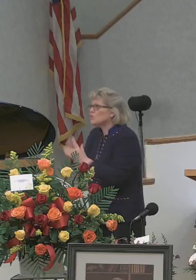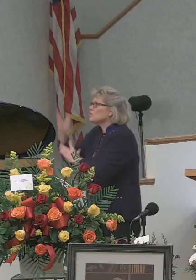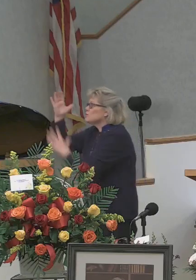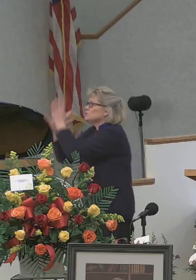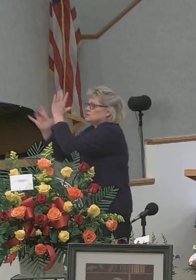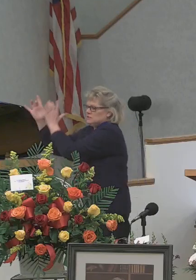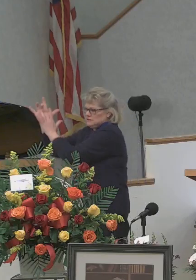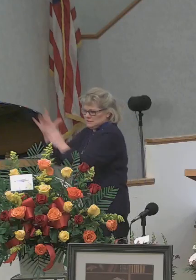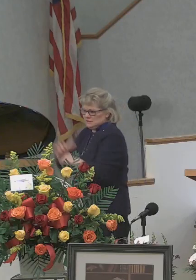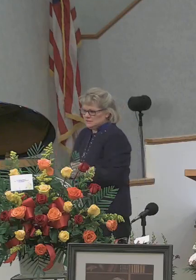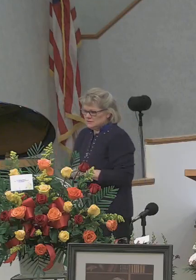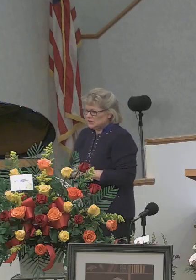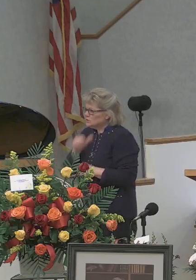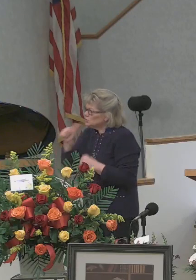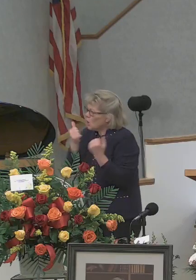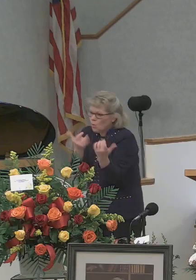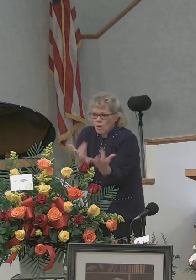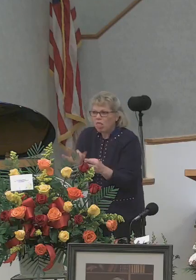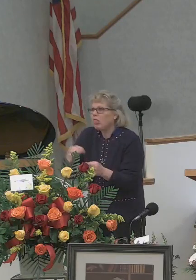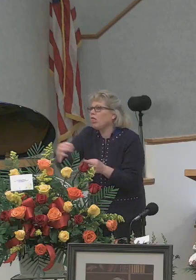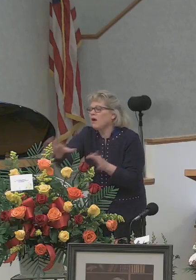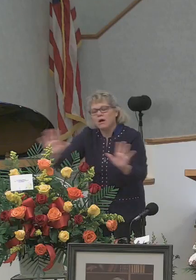Jesus. Don't wait.